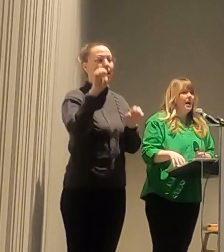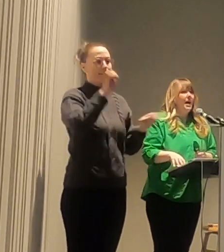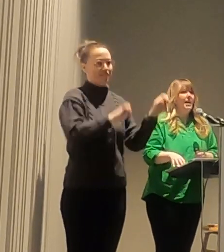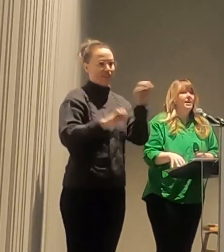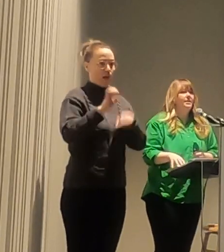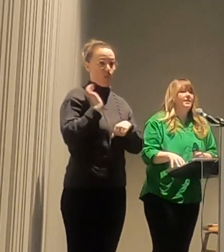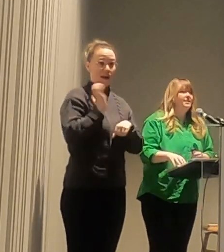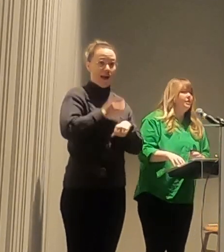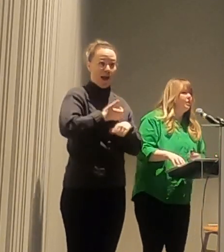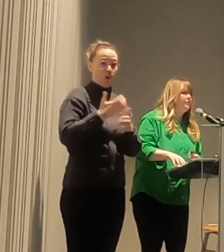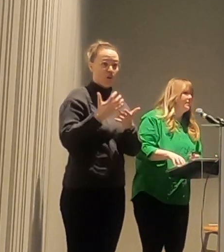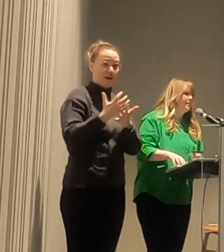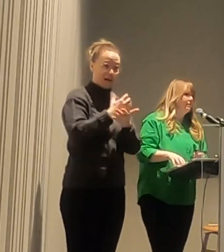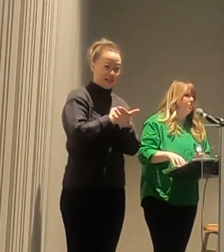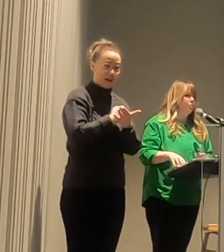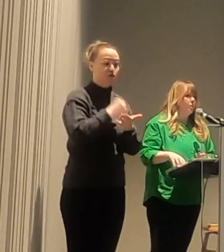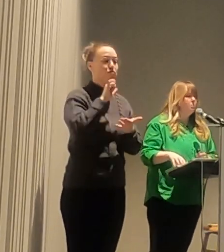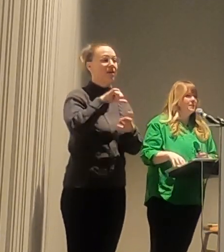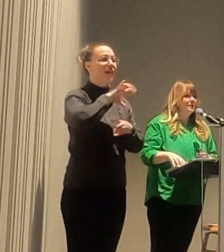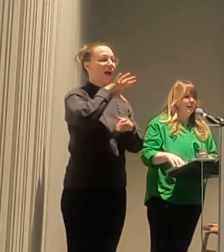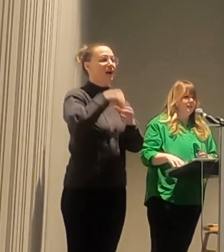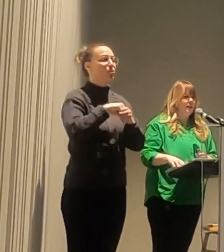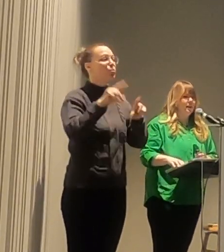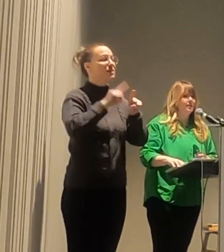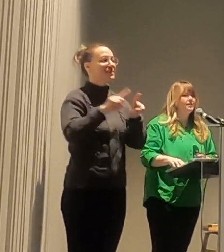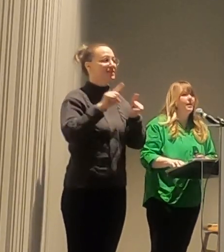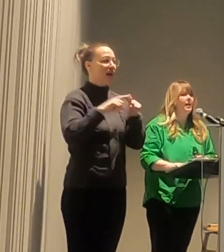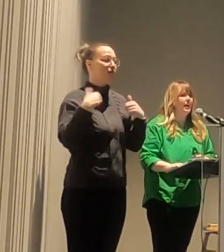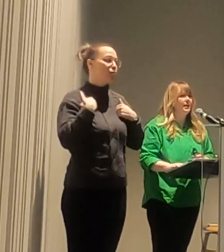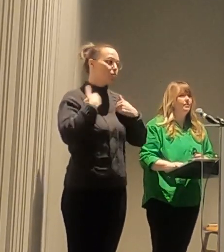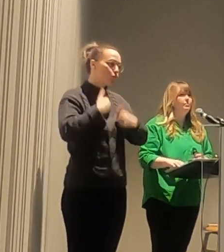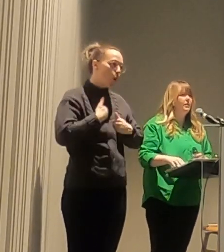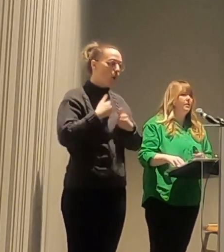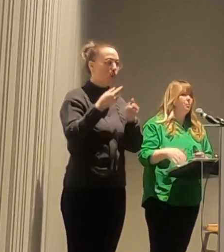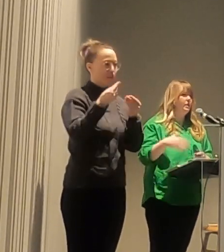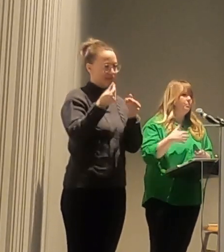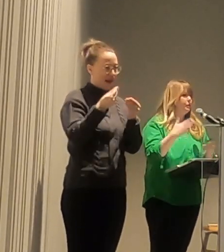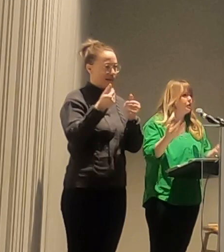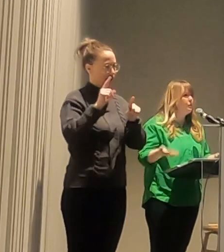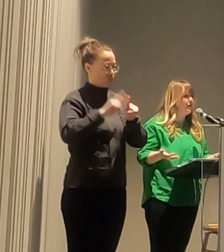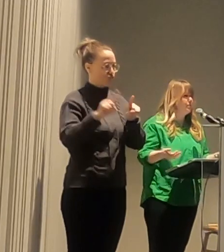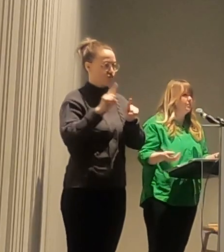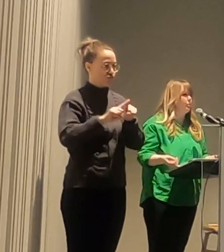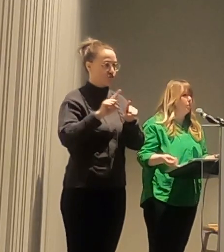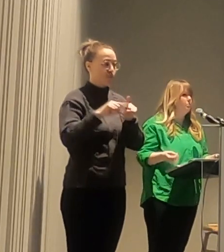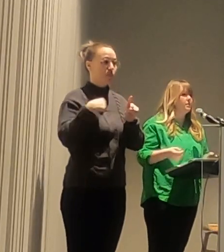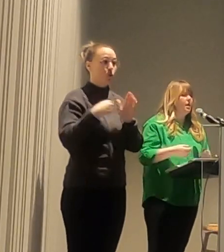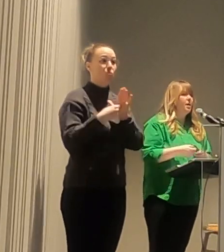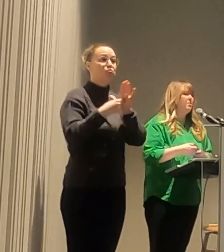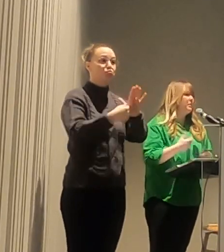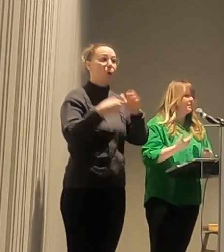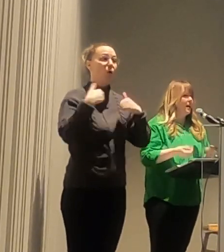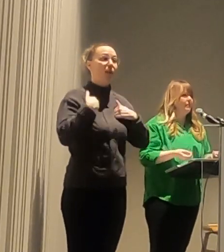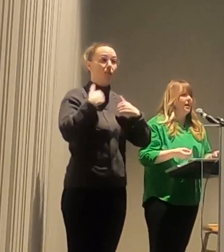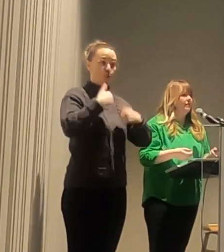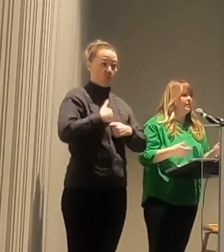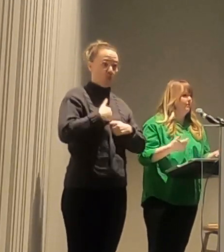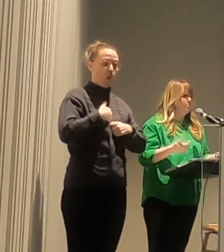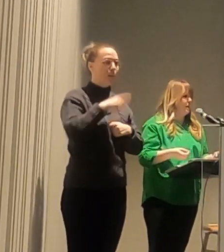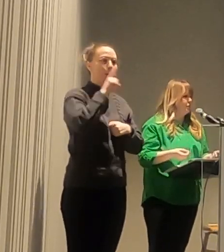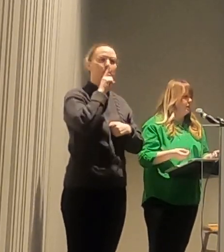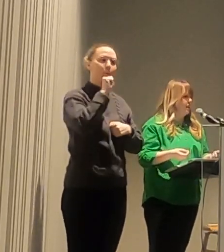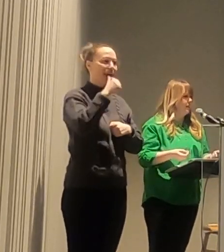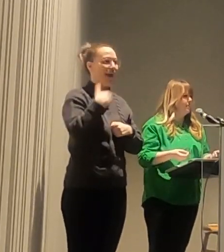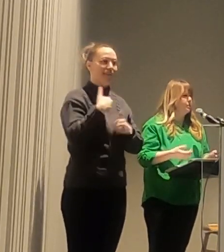collection. And this included several robes and textiles. And we showed them these robes, but we didn't have a lot